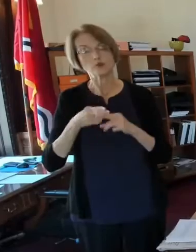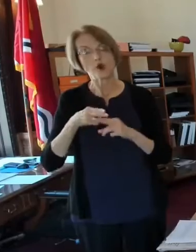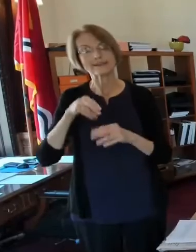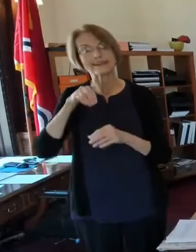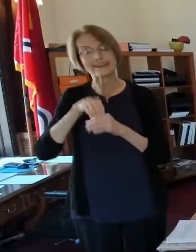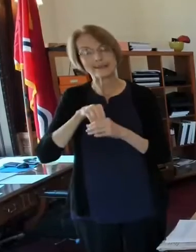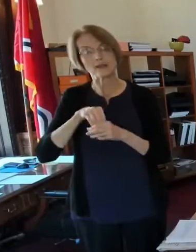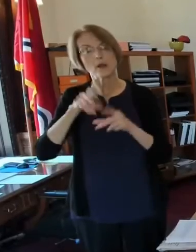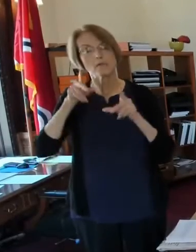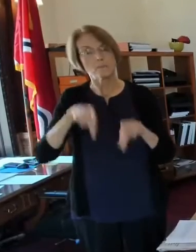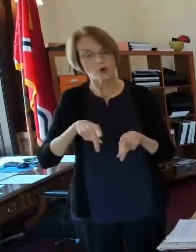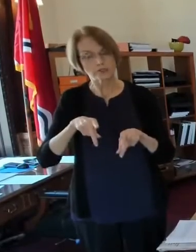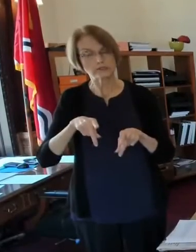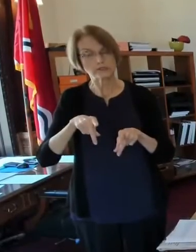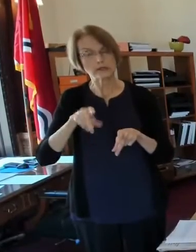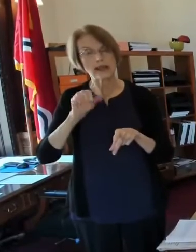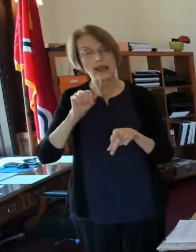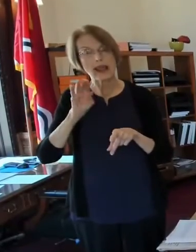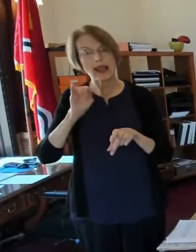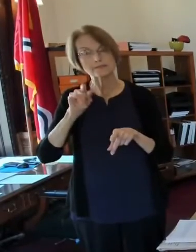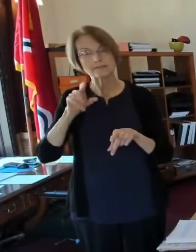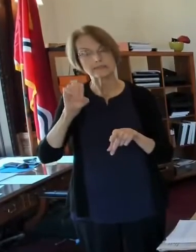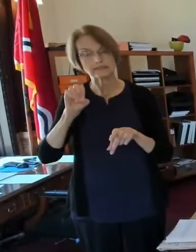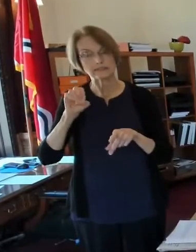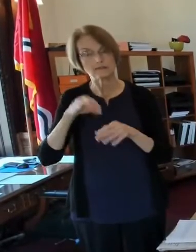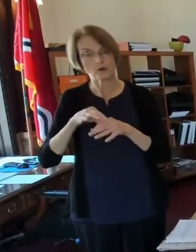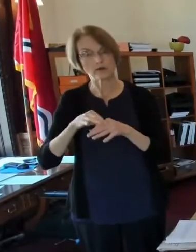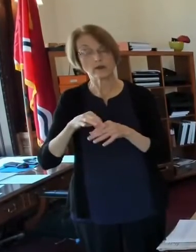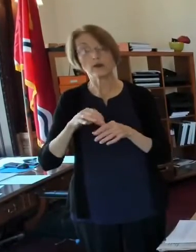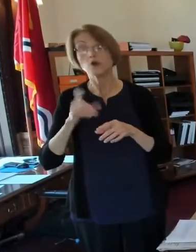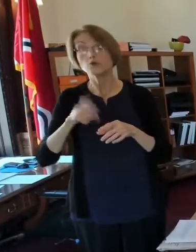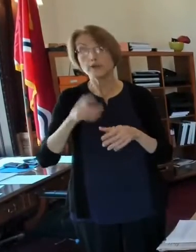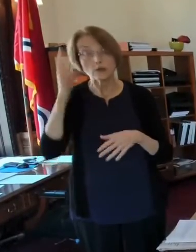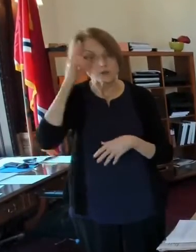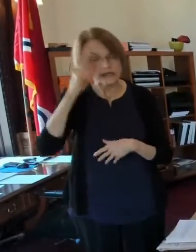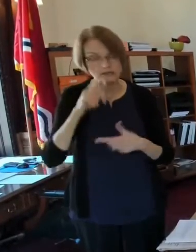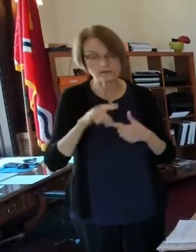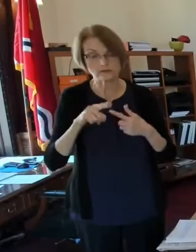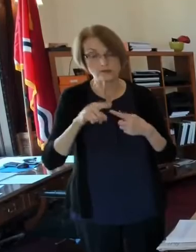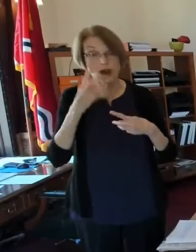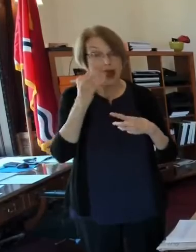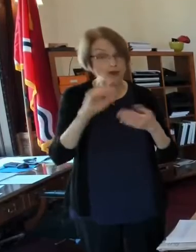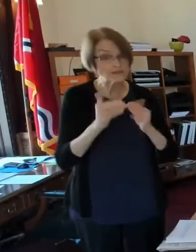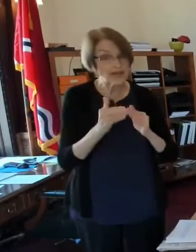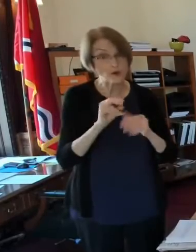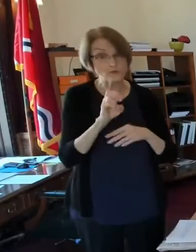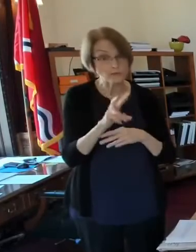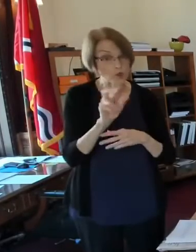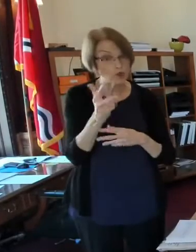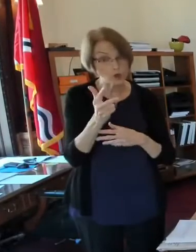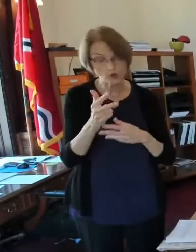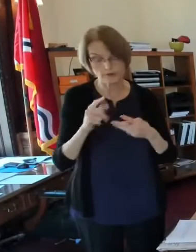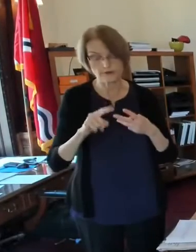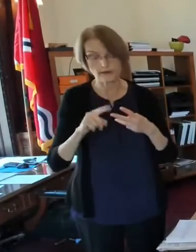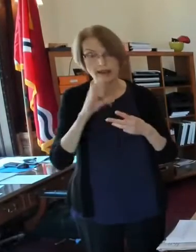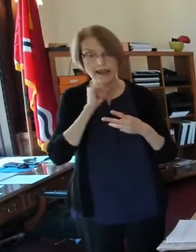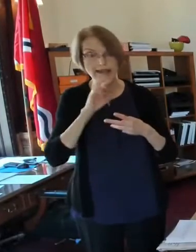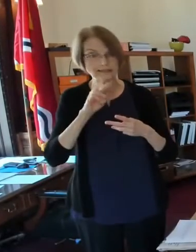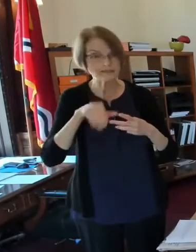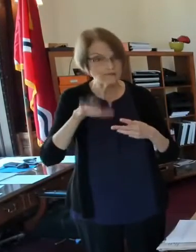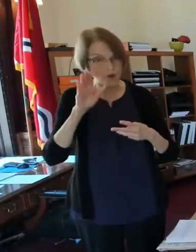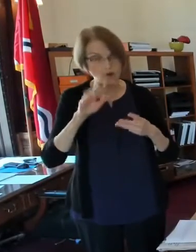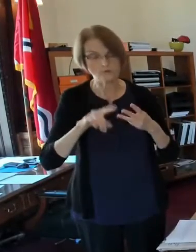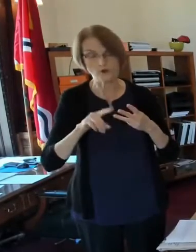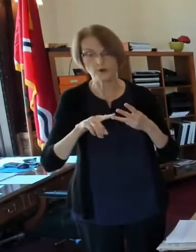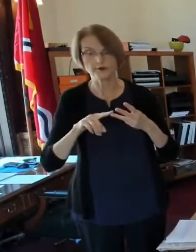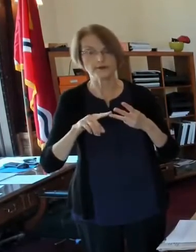is. Now, you need a reason, like you're going to be out of town, or you may be 65 or over, you